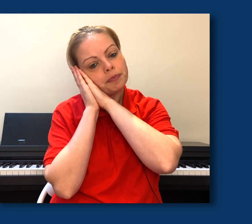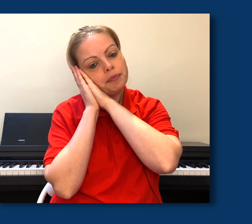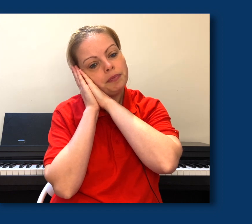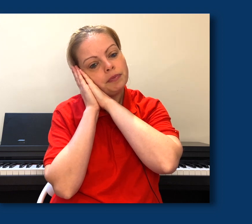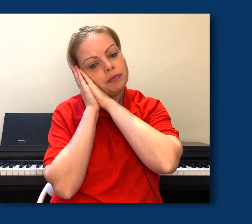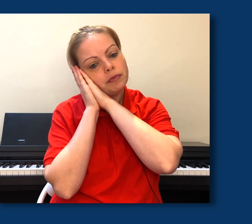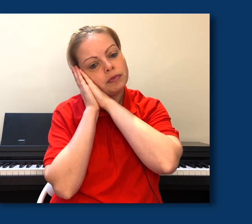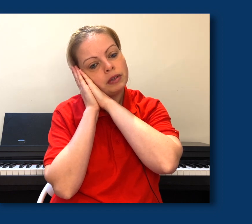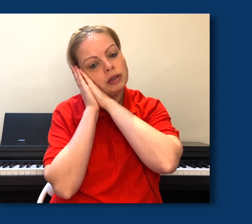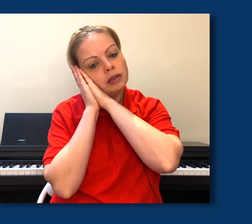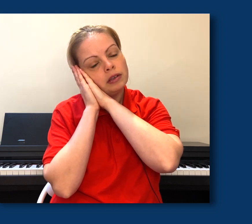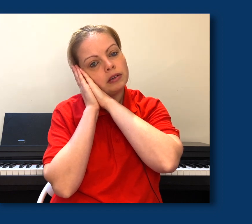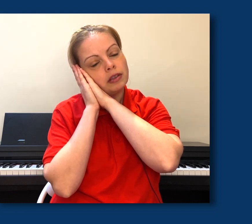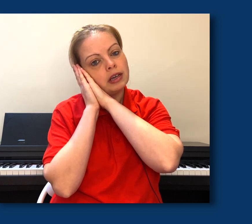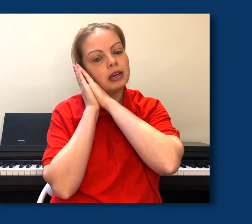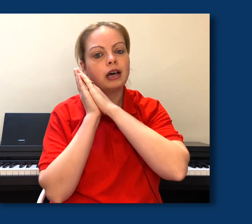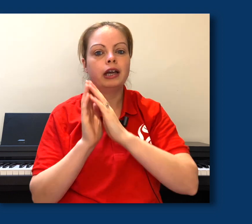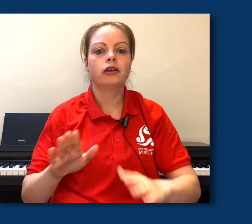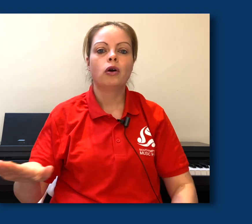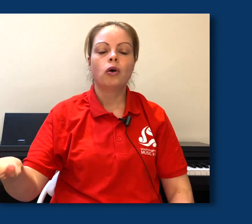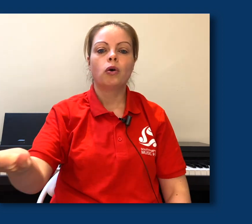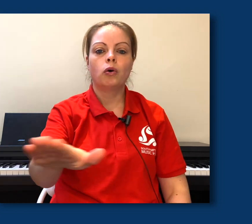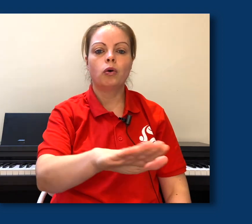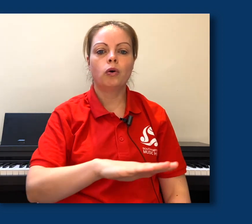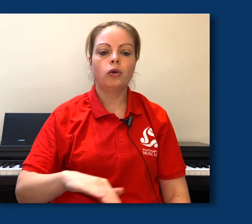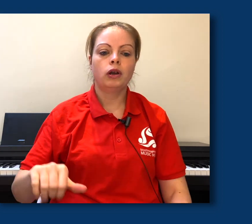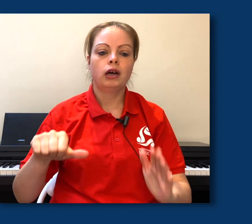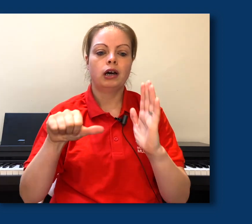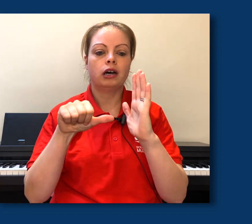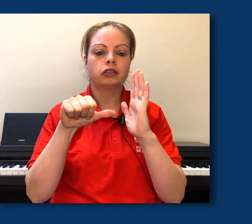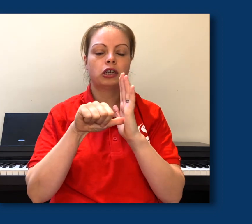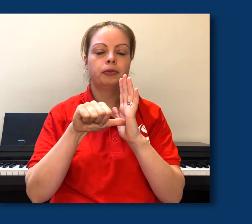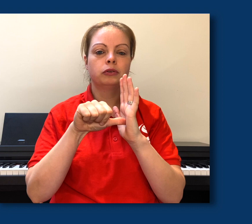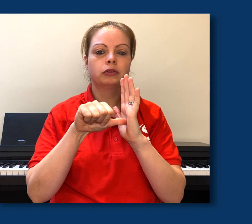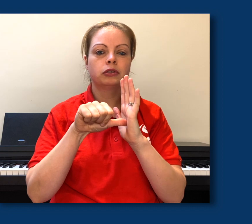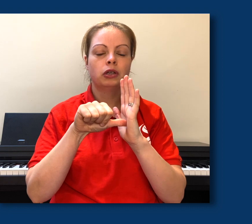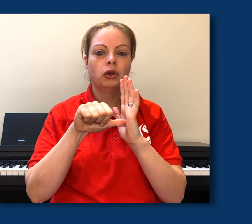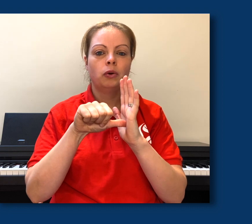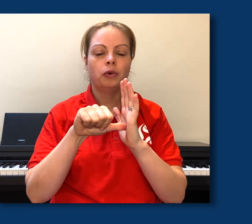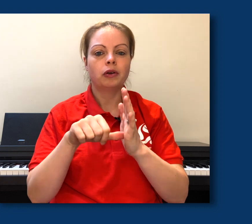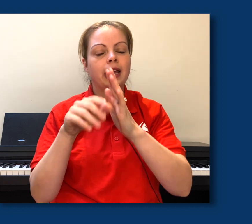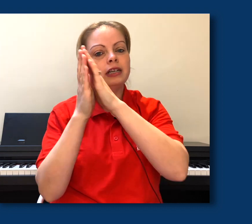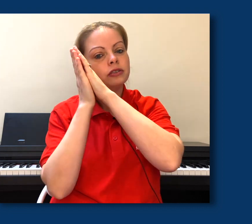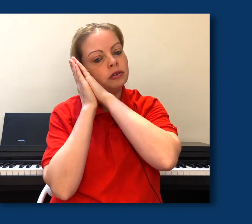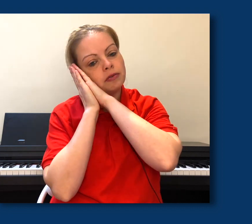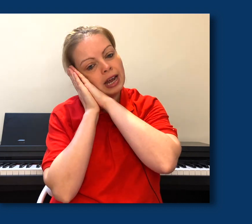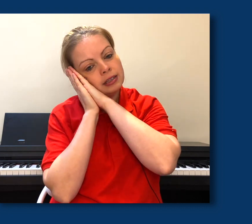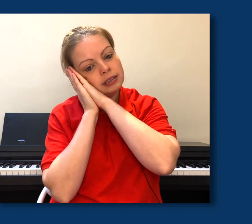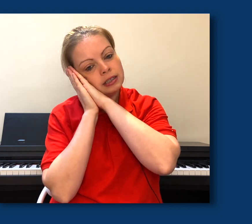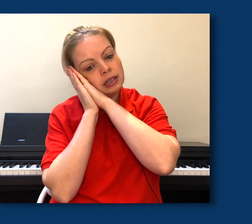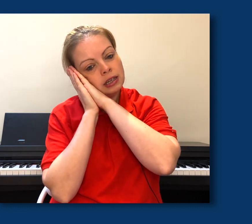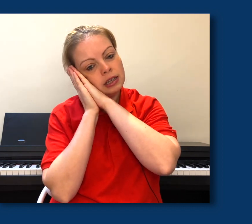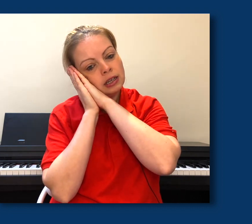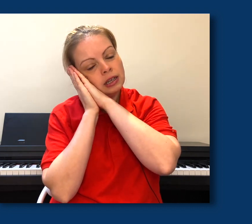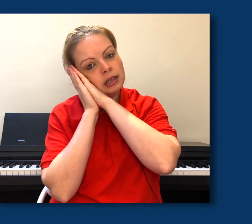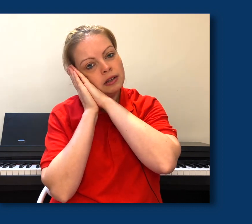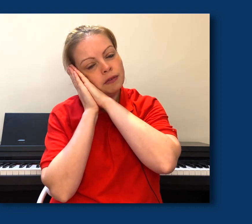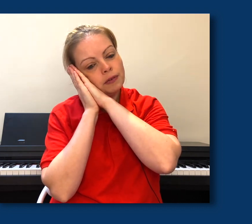sleeping. So third line, all our troubles we'll lay to